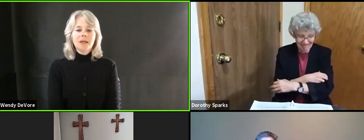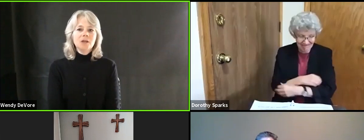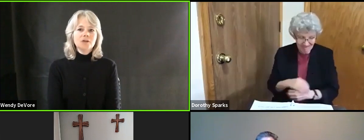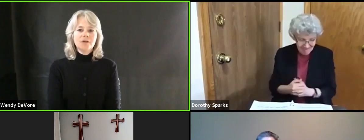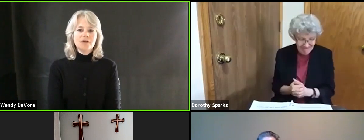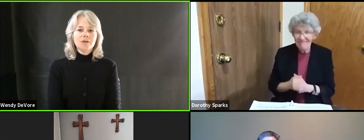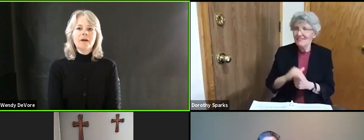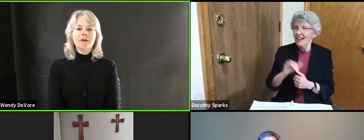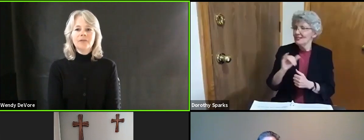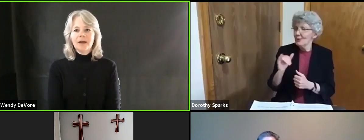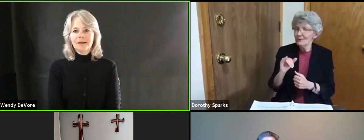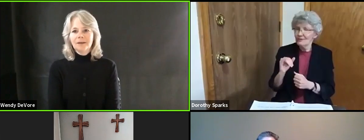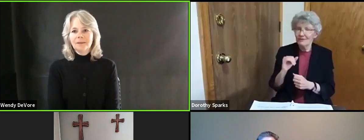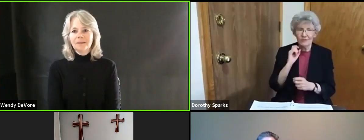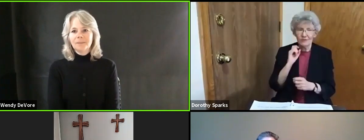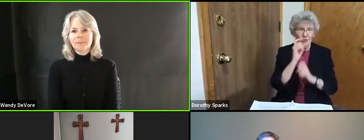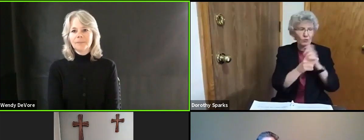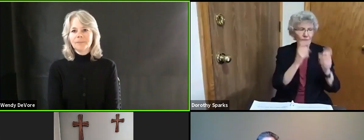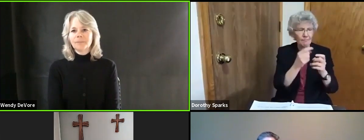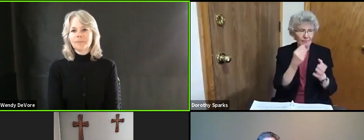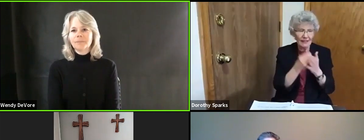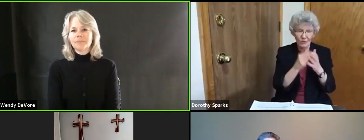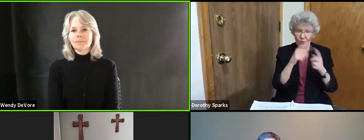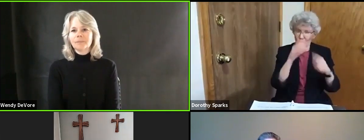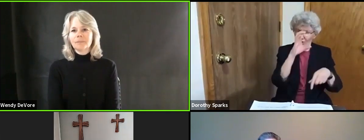and making sure that they are fed.